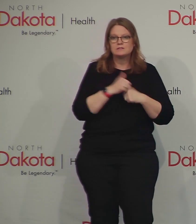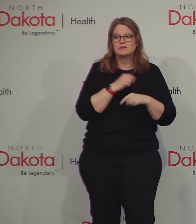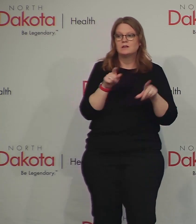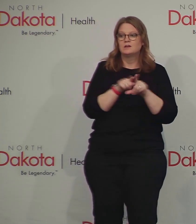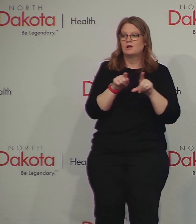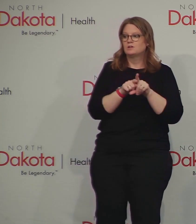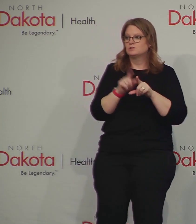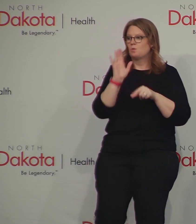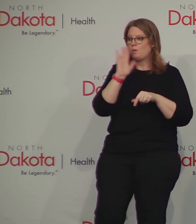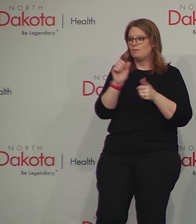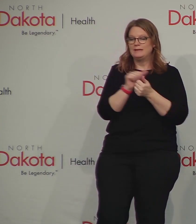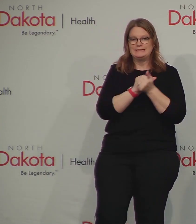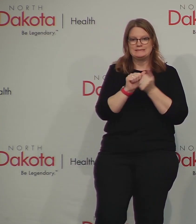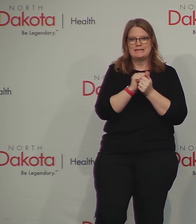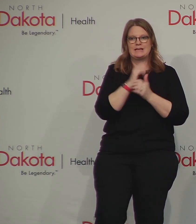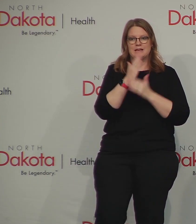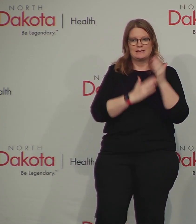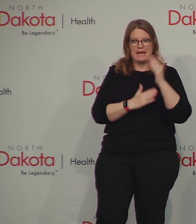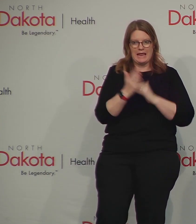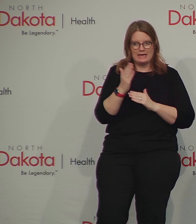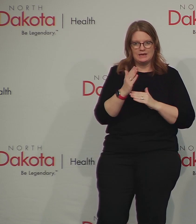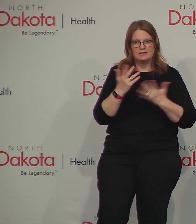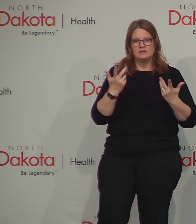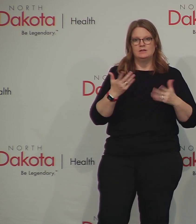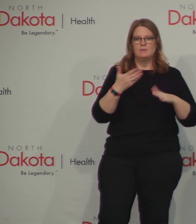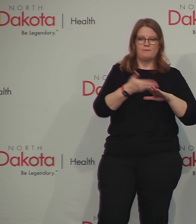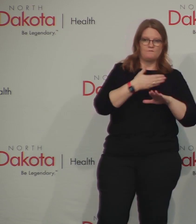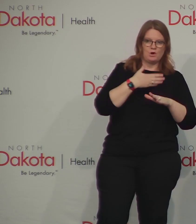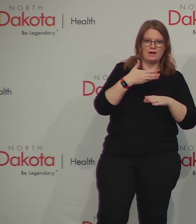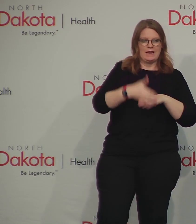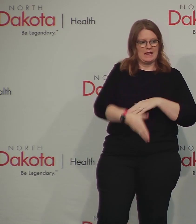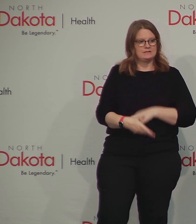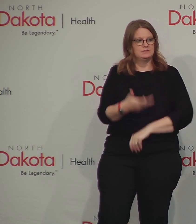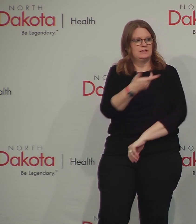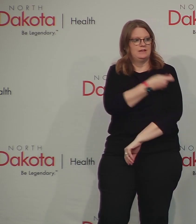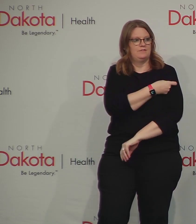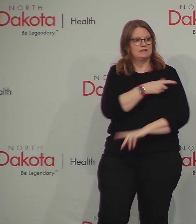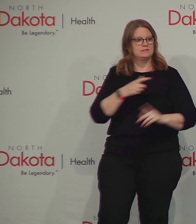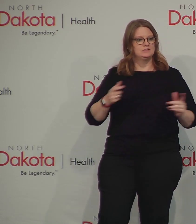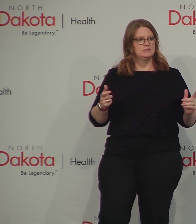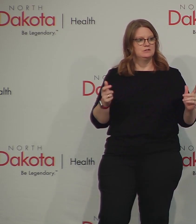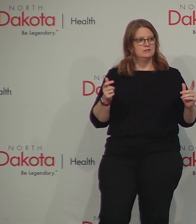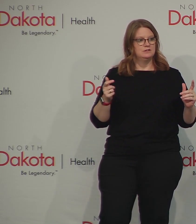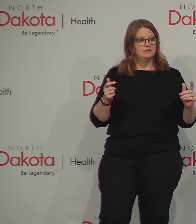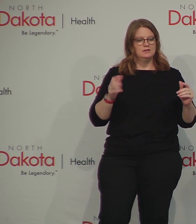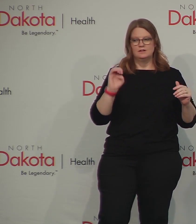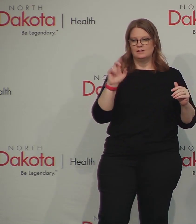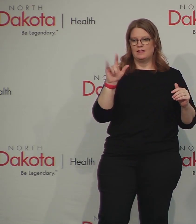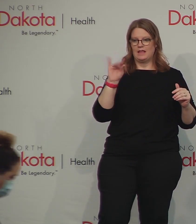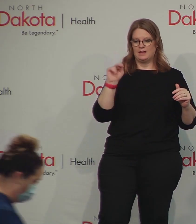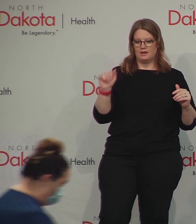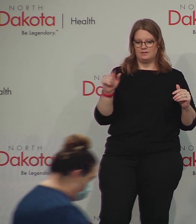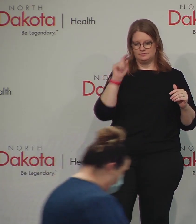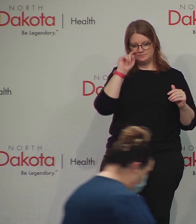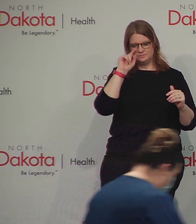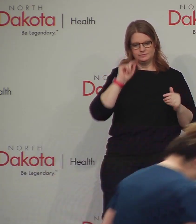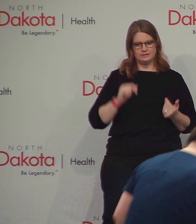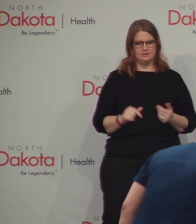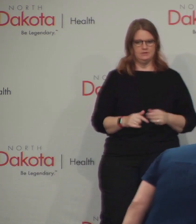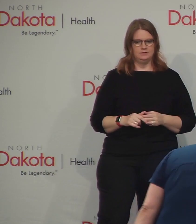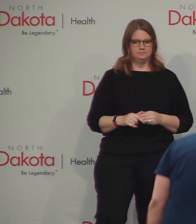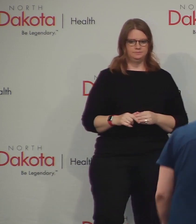And she will be sanitizing her hands before and after giving the vaccination. So, Alena?